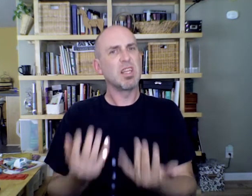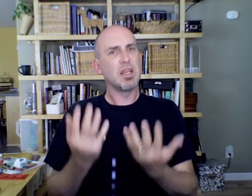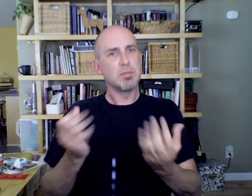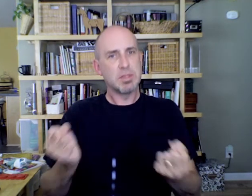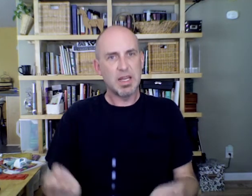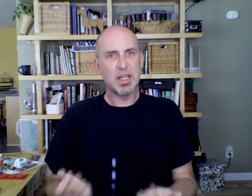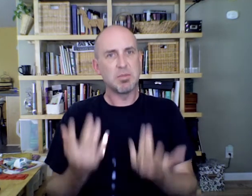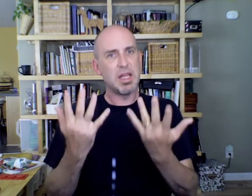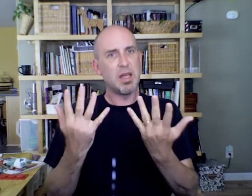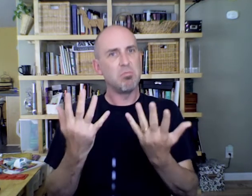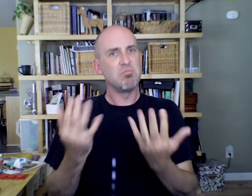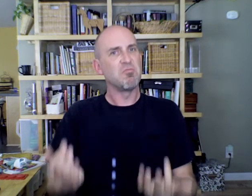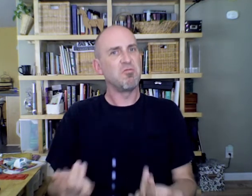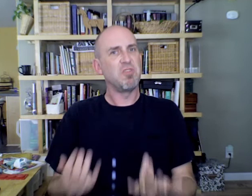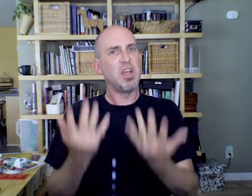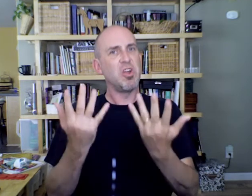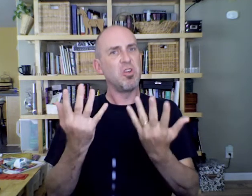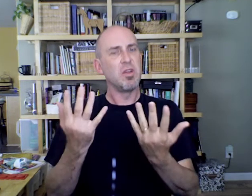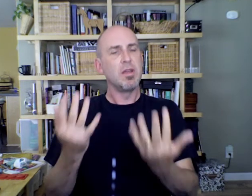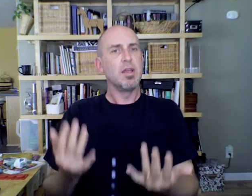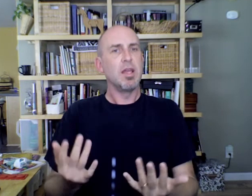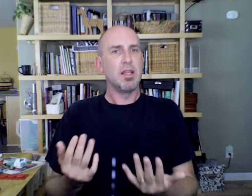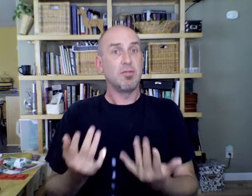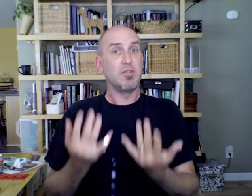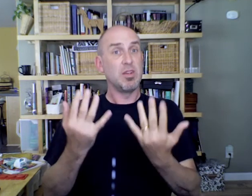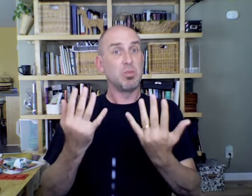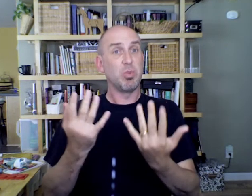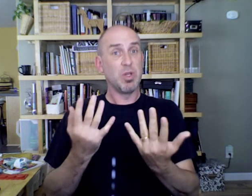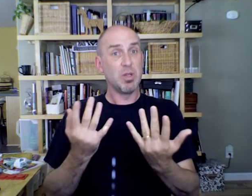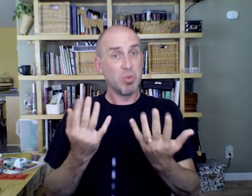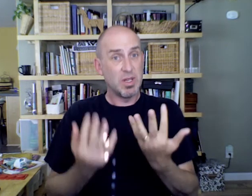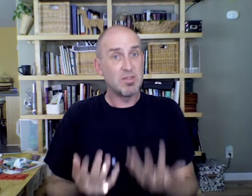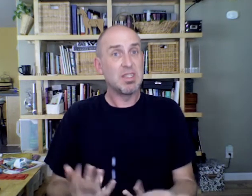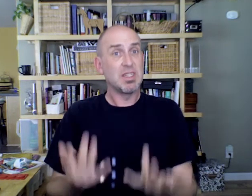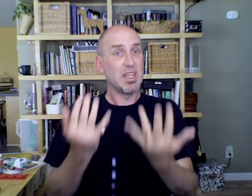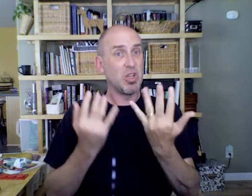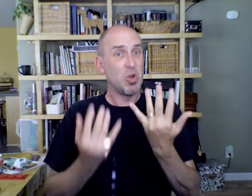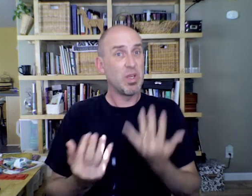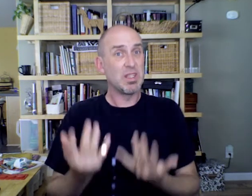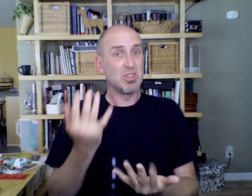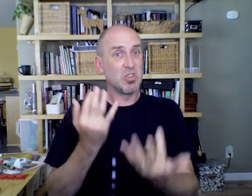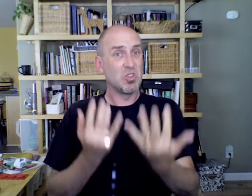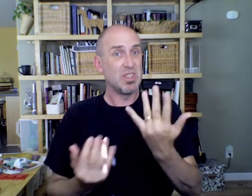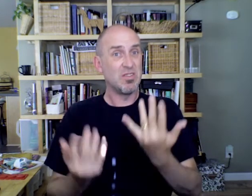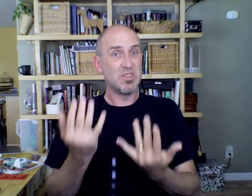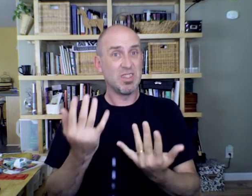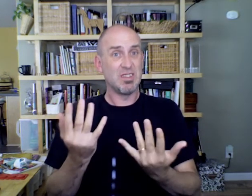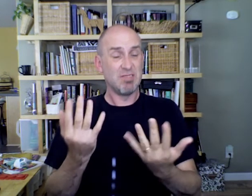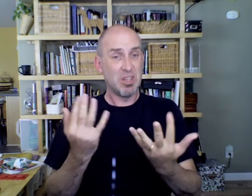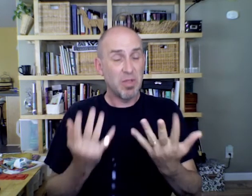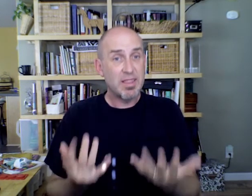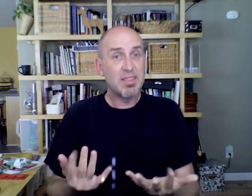comes up, fire. And if the fire is burning and burning, I've seen it kind of going in circles. I've been thinking, like